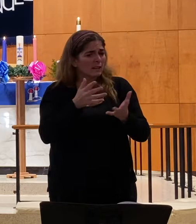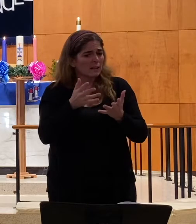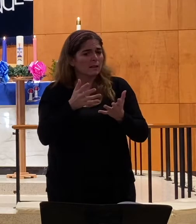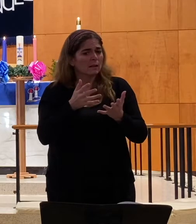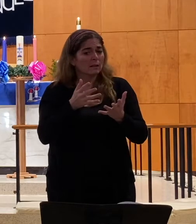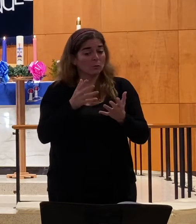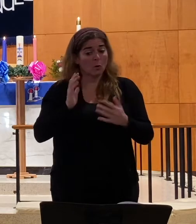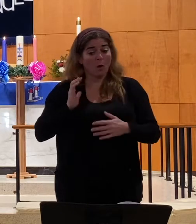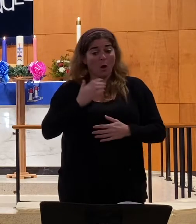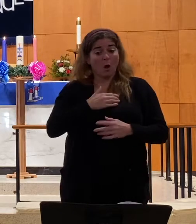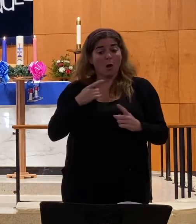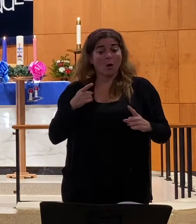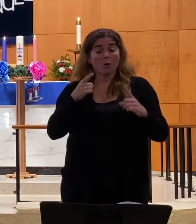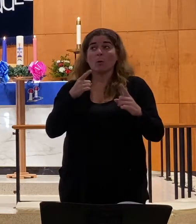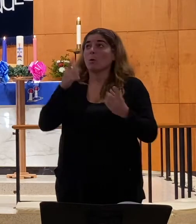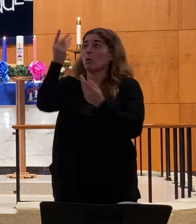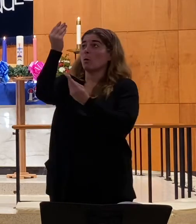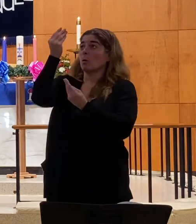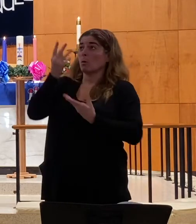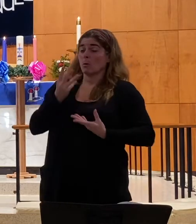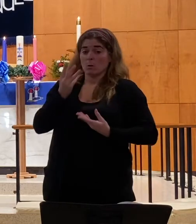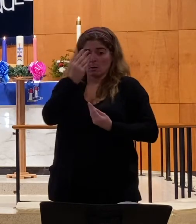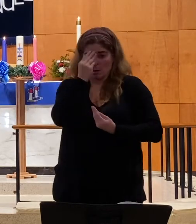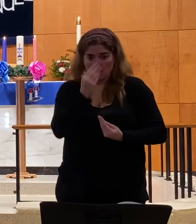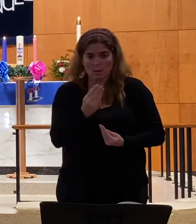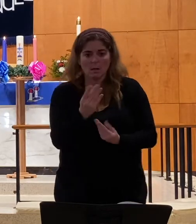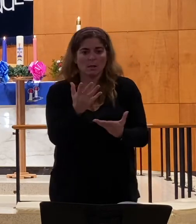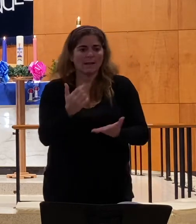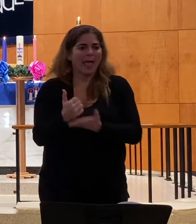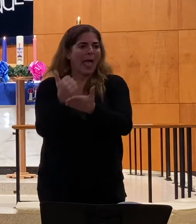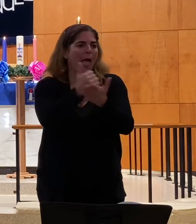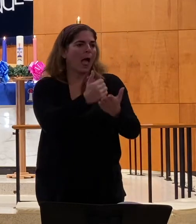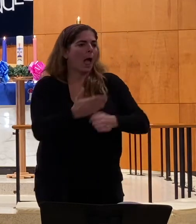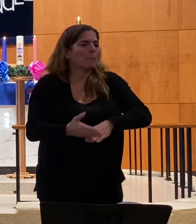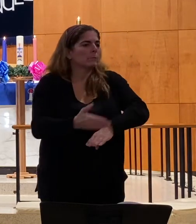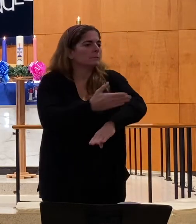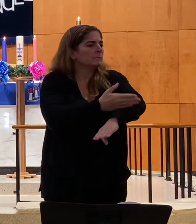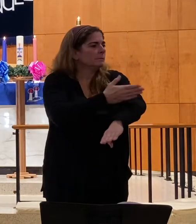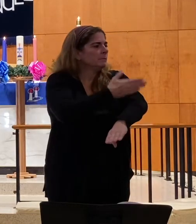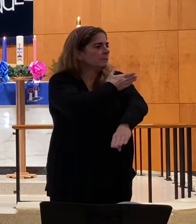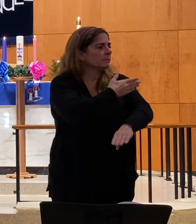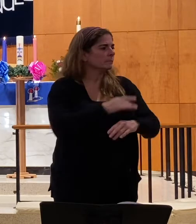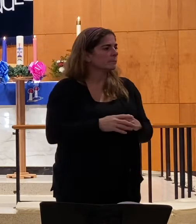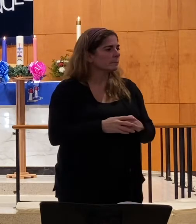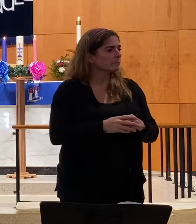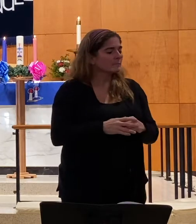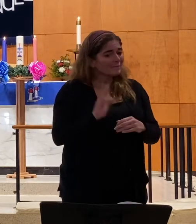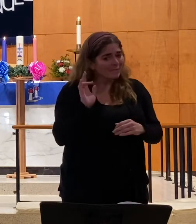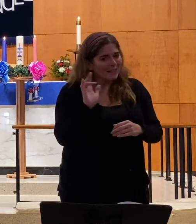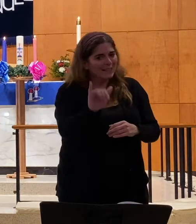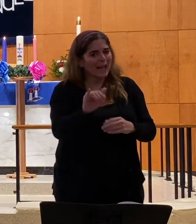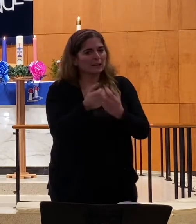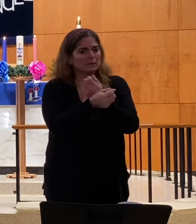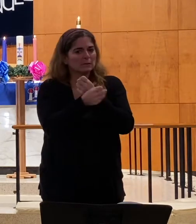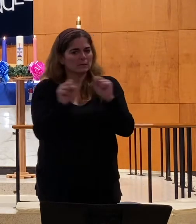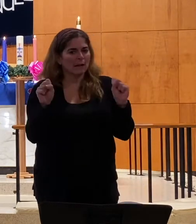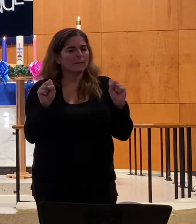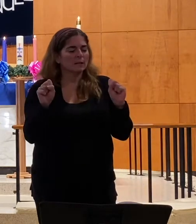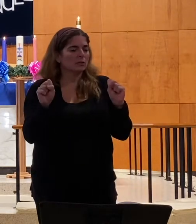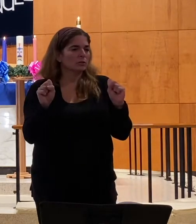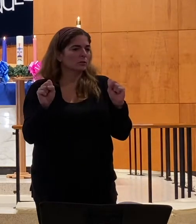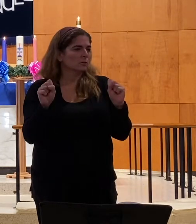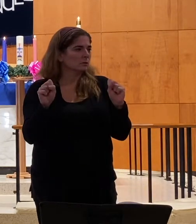our mission to and with and among them defines God's people as those people who